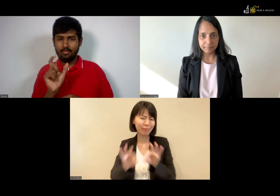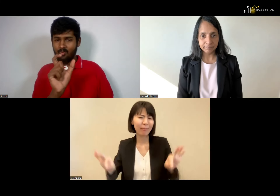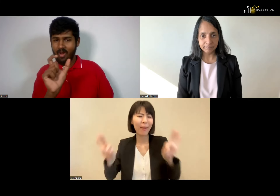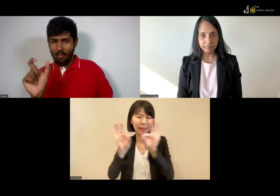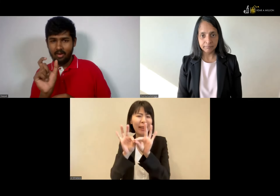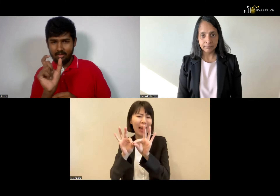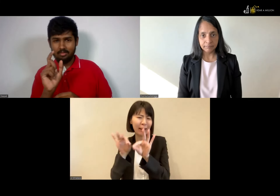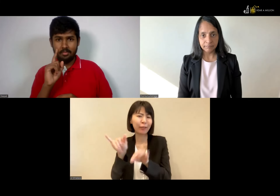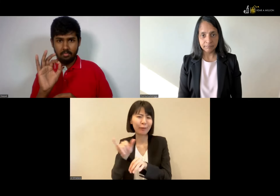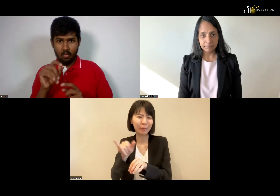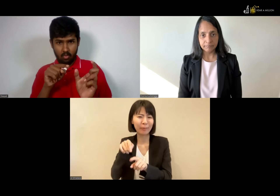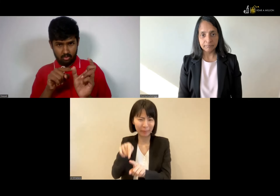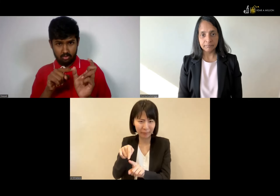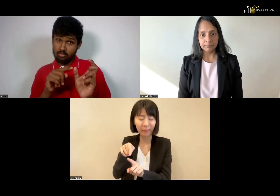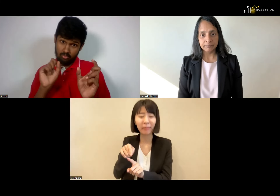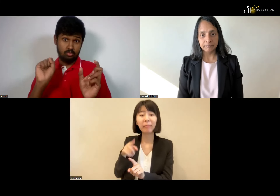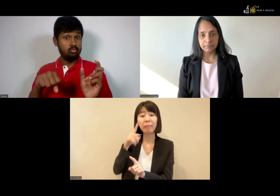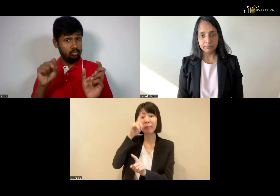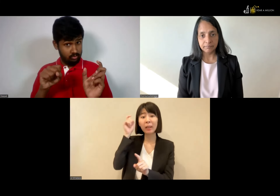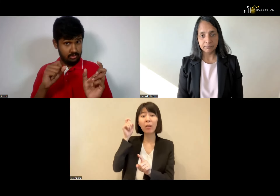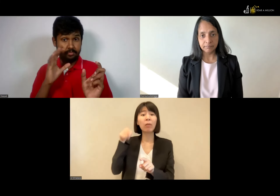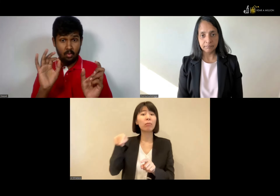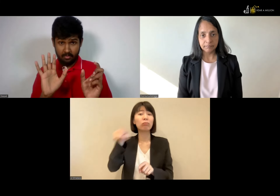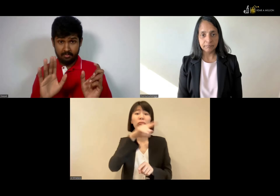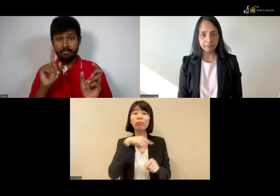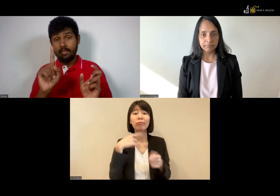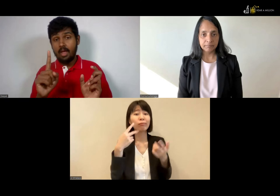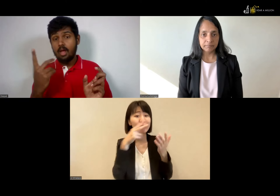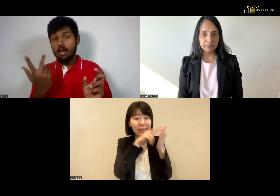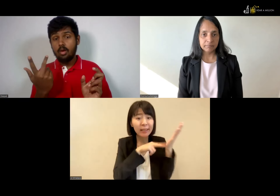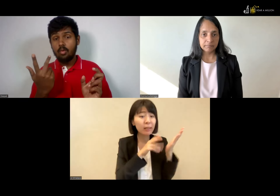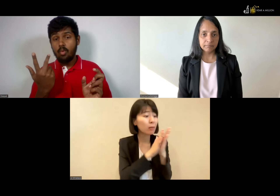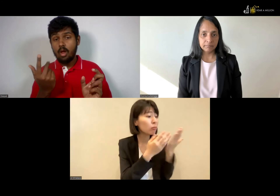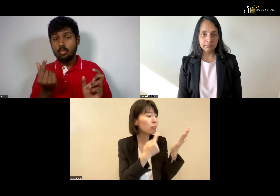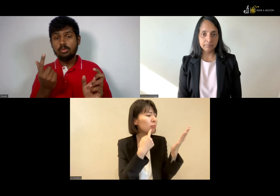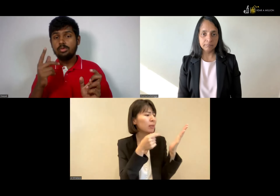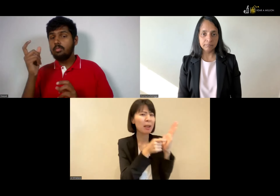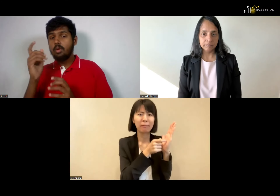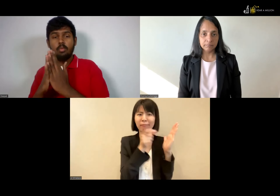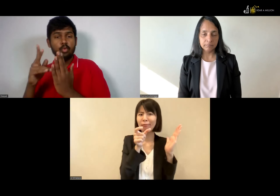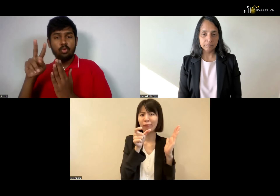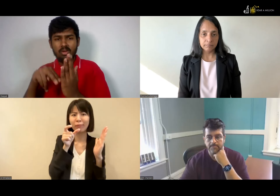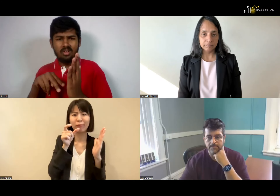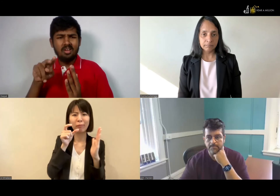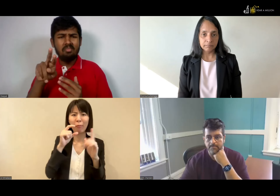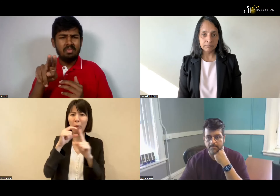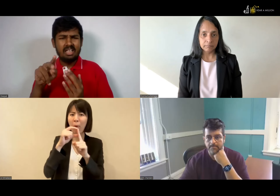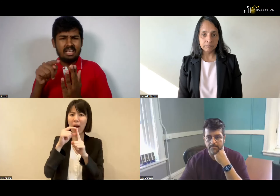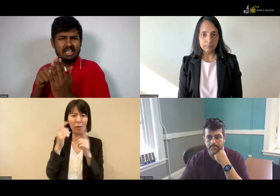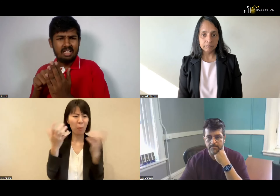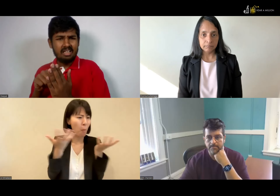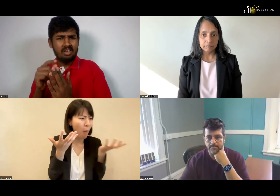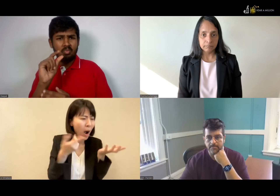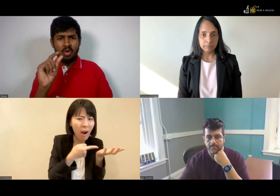So I think vocabulary is important as well, because people who can't like read